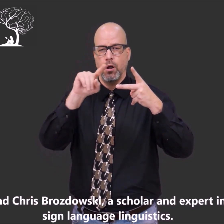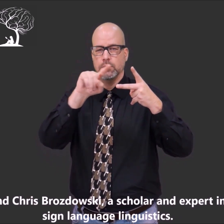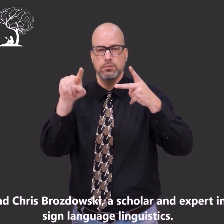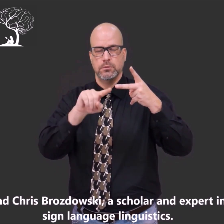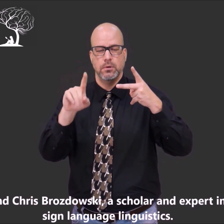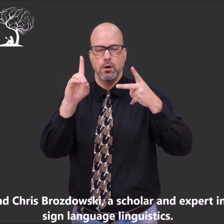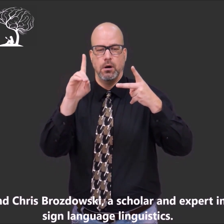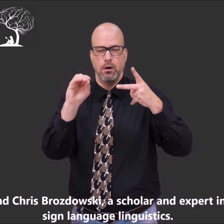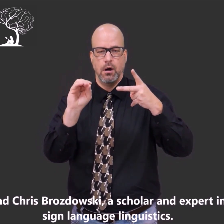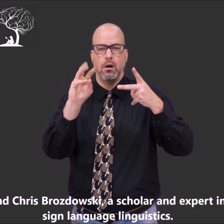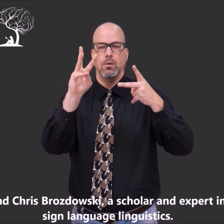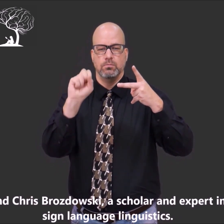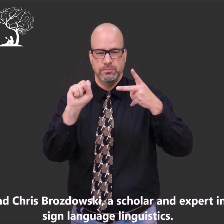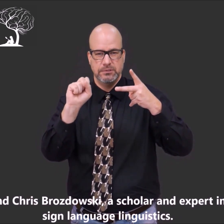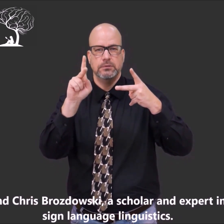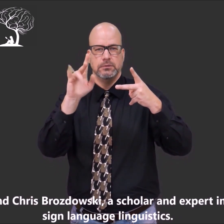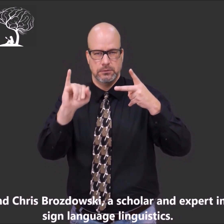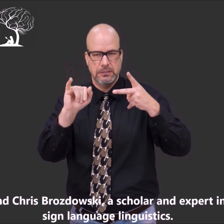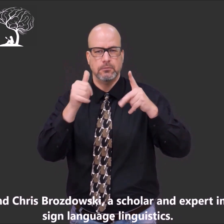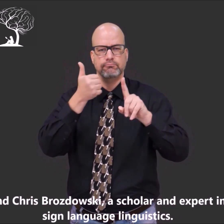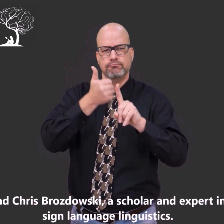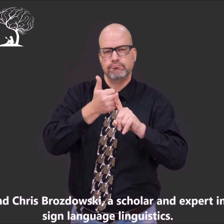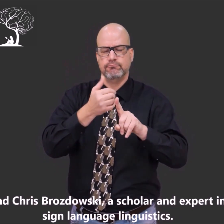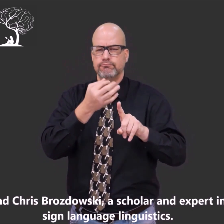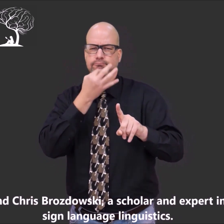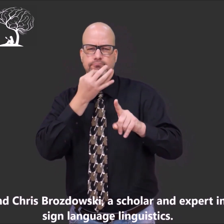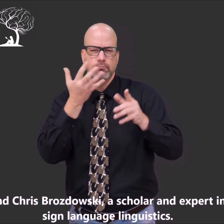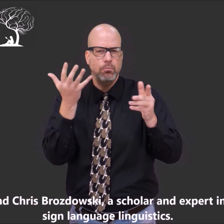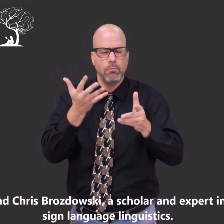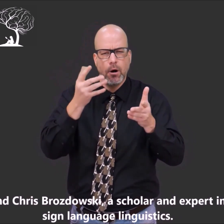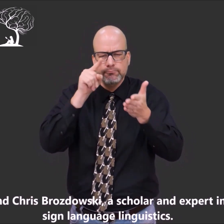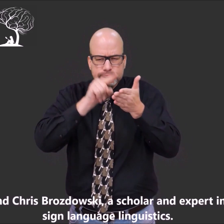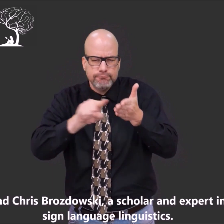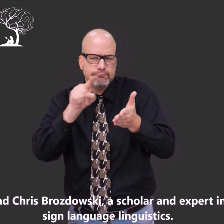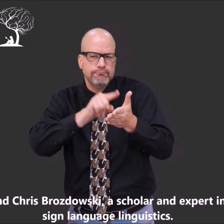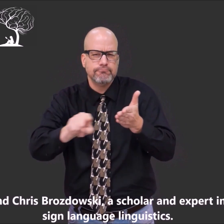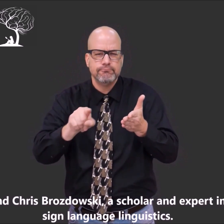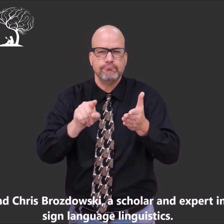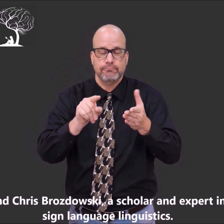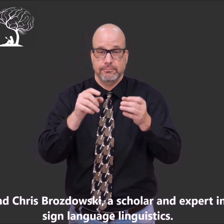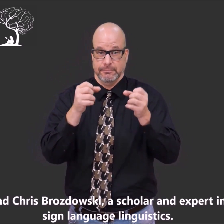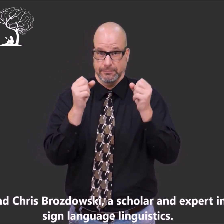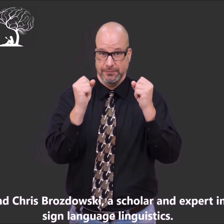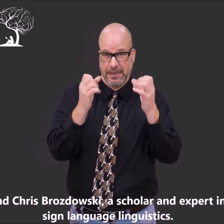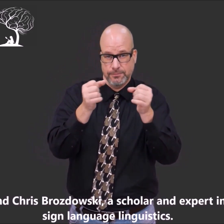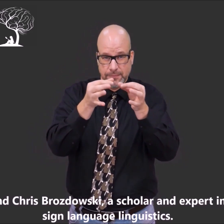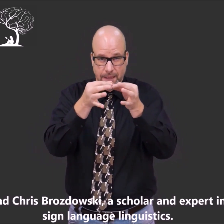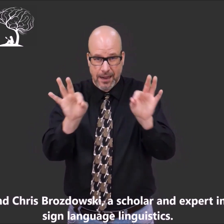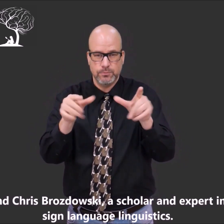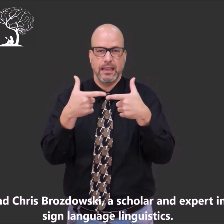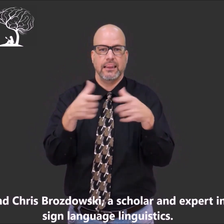and Chris Brozdowski, a scholar and expert in sign language linguistics.